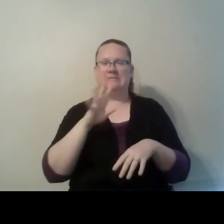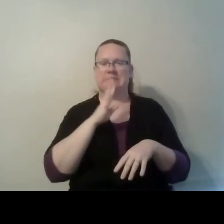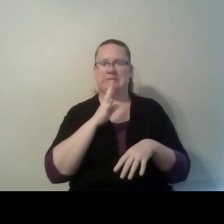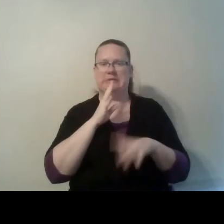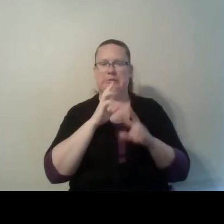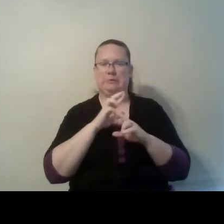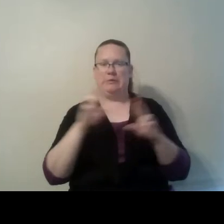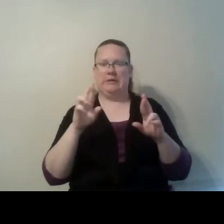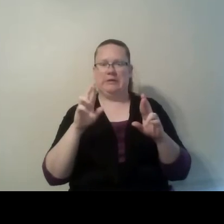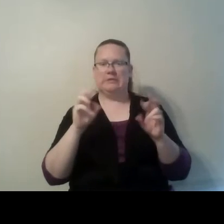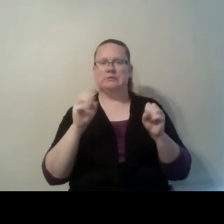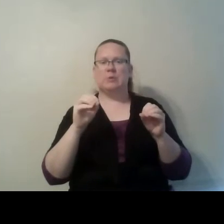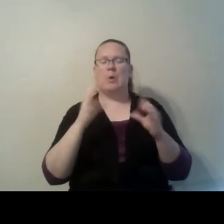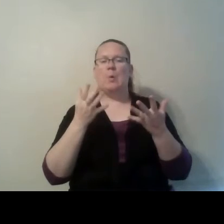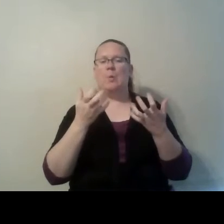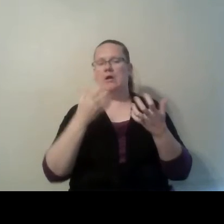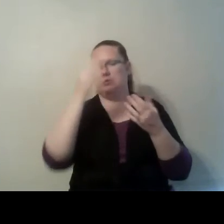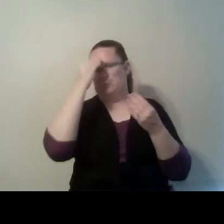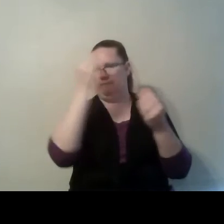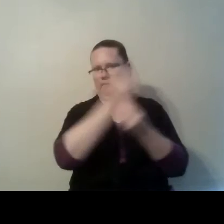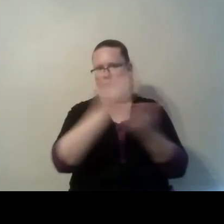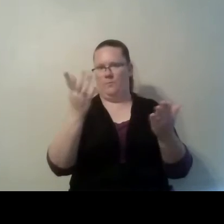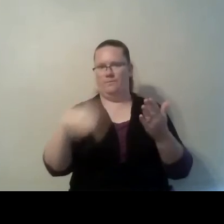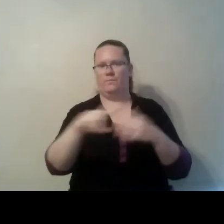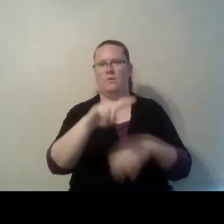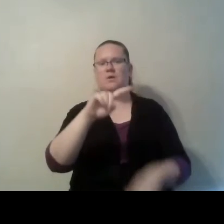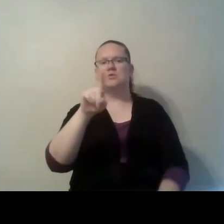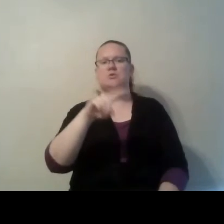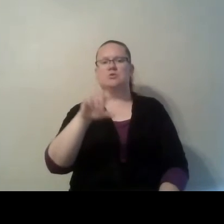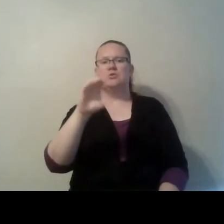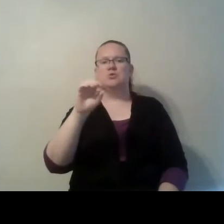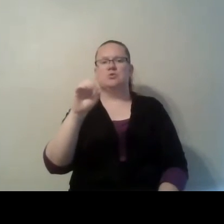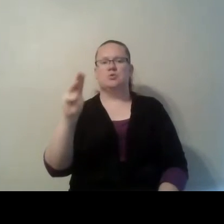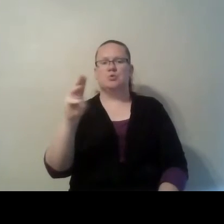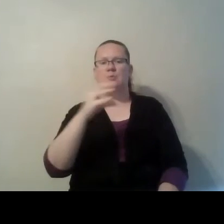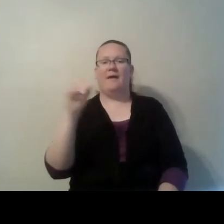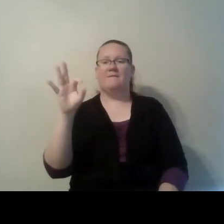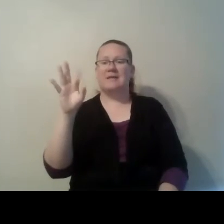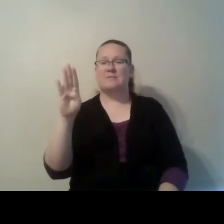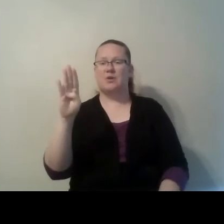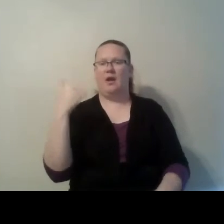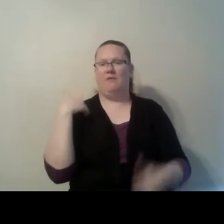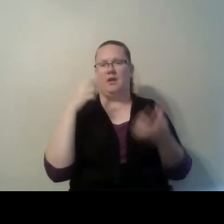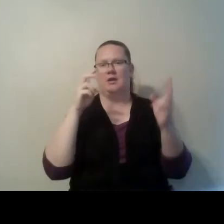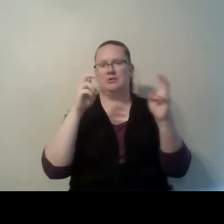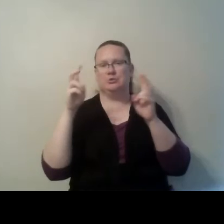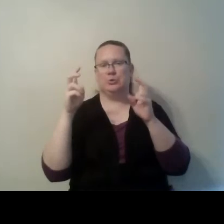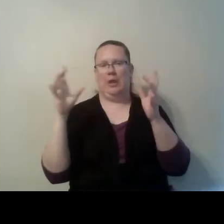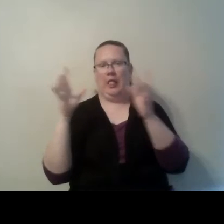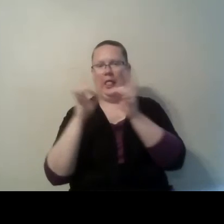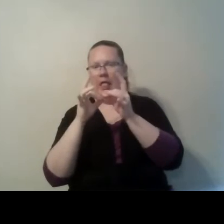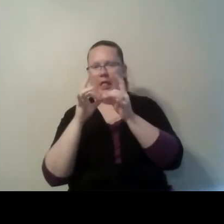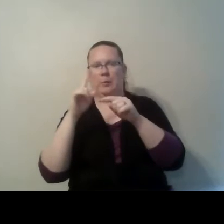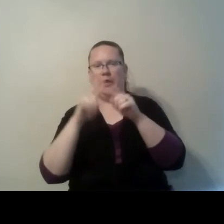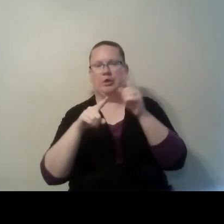the question, just want to let everybody know that Zoom and Facebook are having an issue right now. That's why we were not able to stream this, but